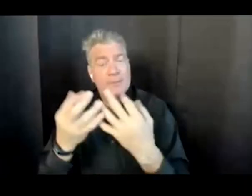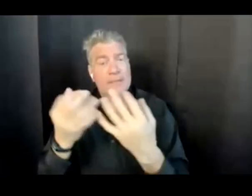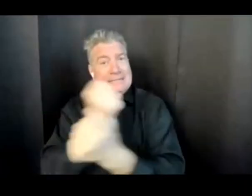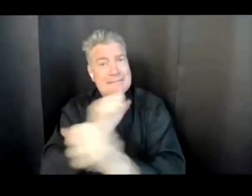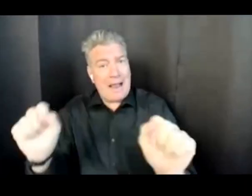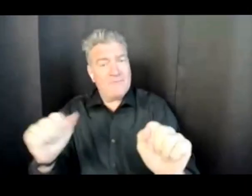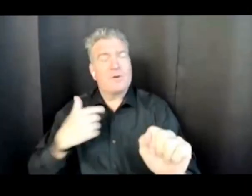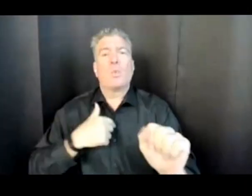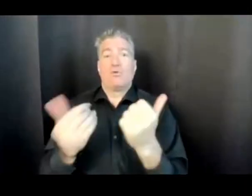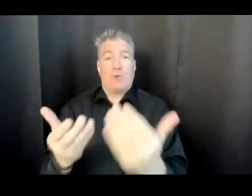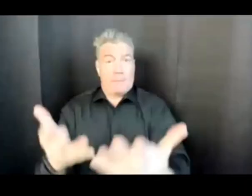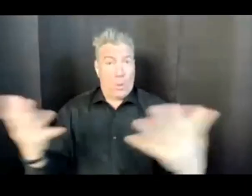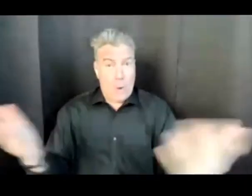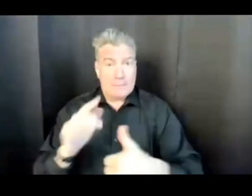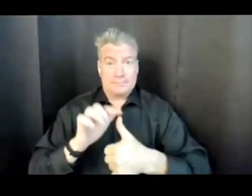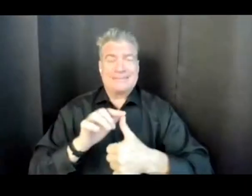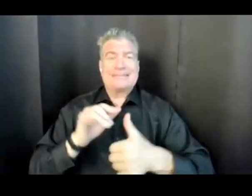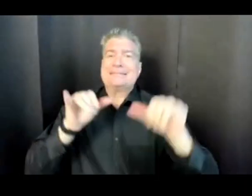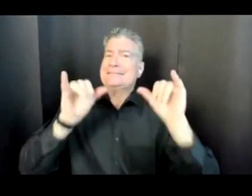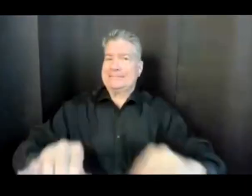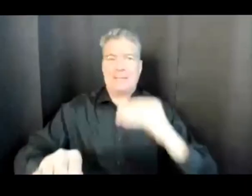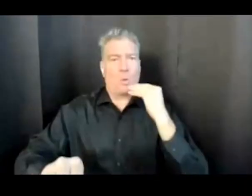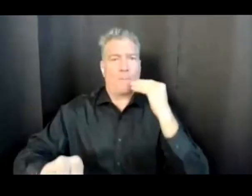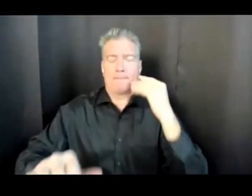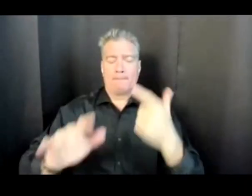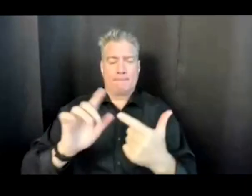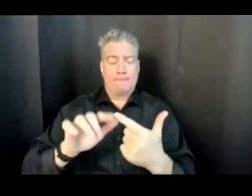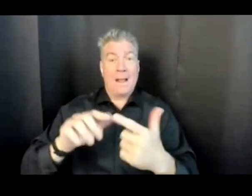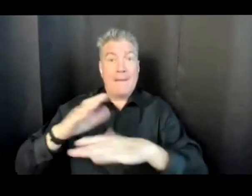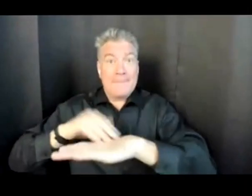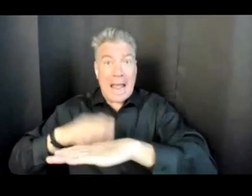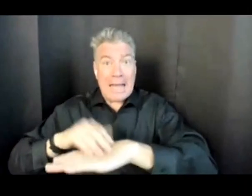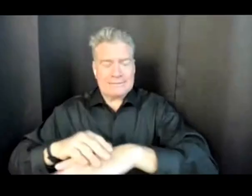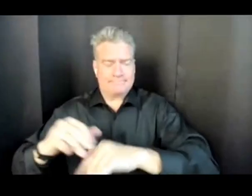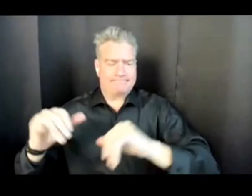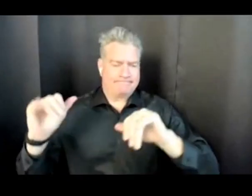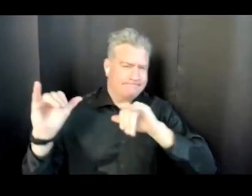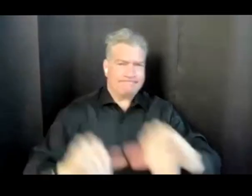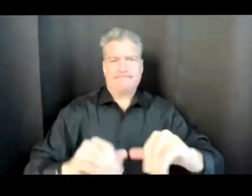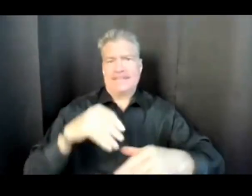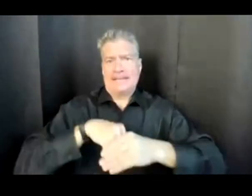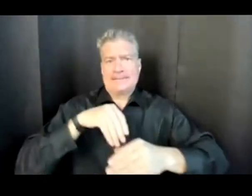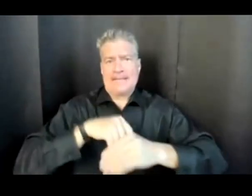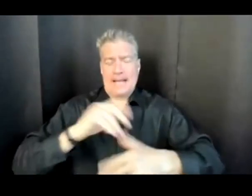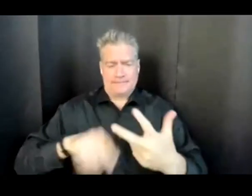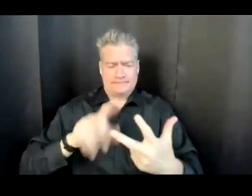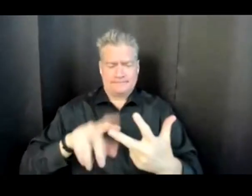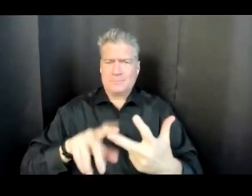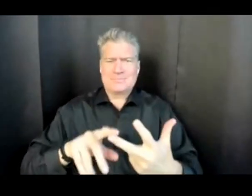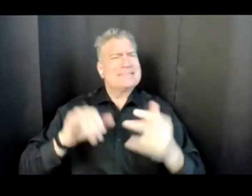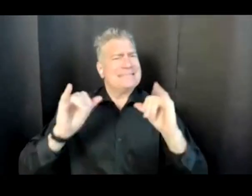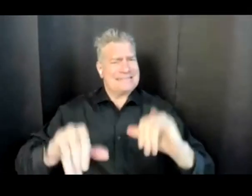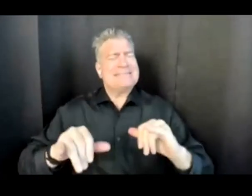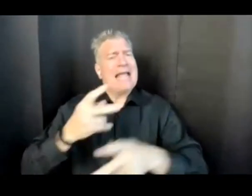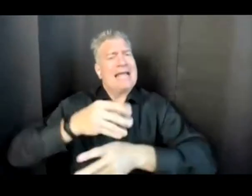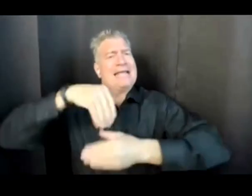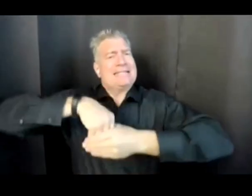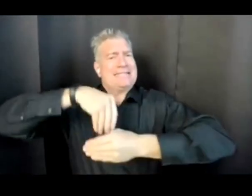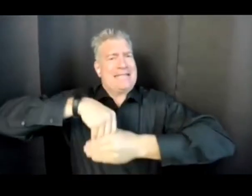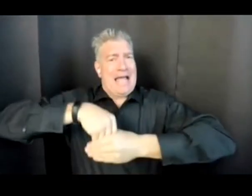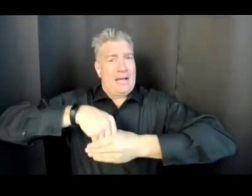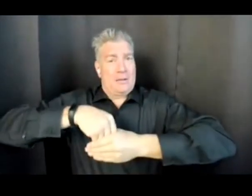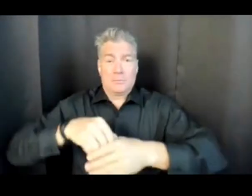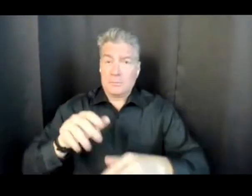staying indoors. And keep your pets inside with you while you're at it. Remember to check on any elderly or disabled